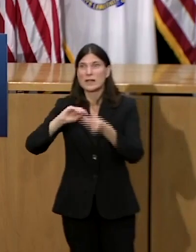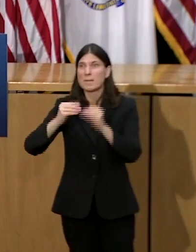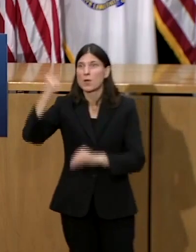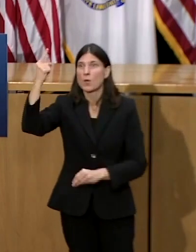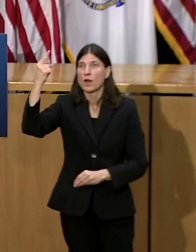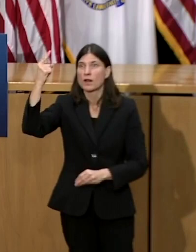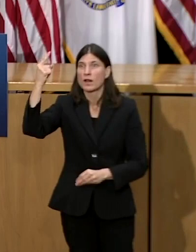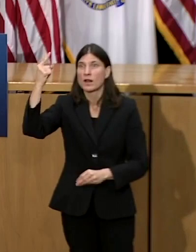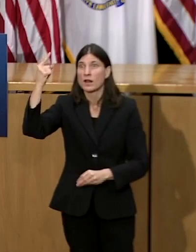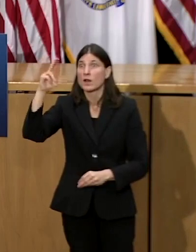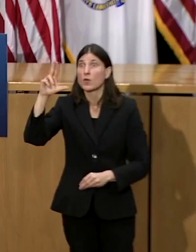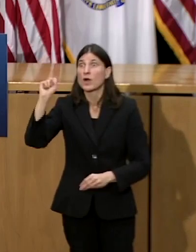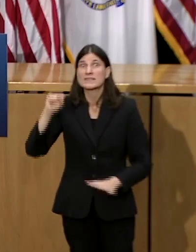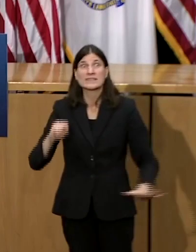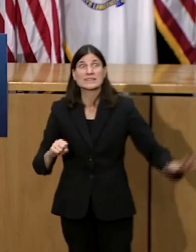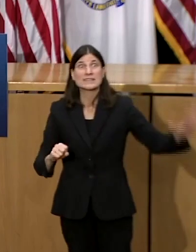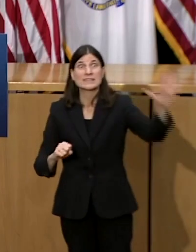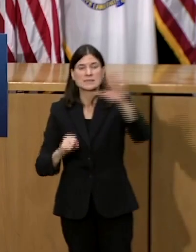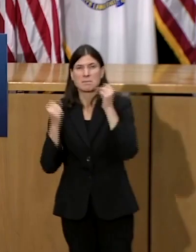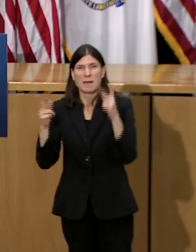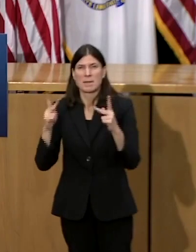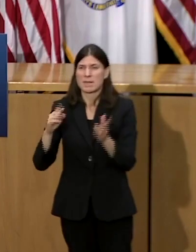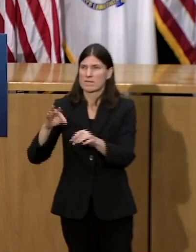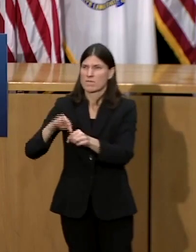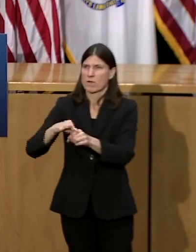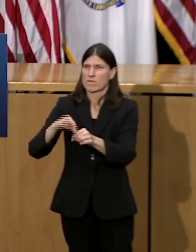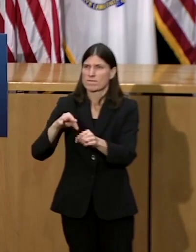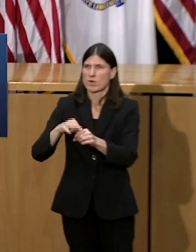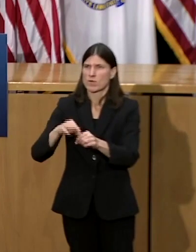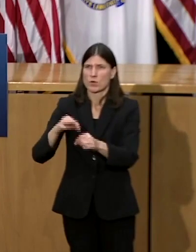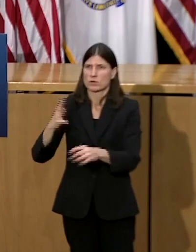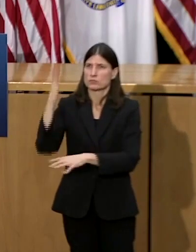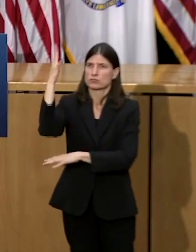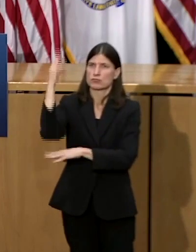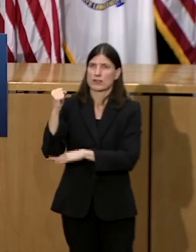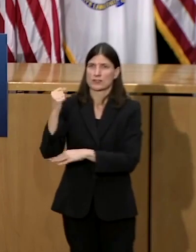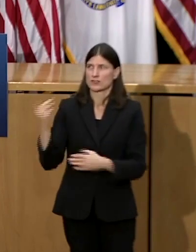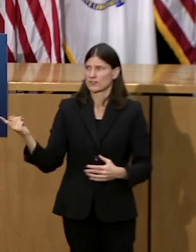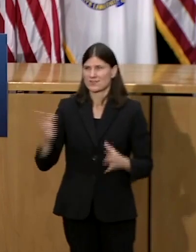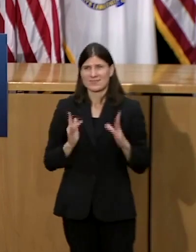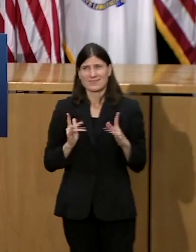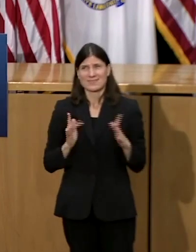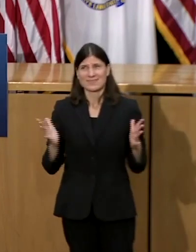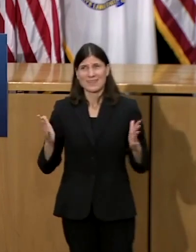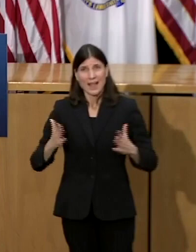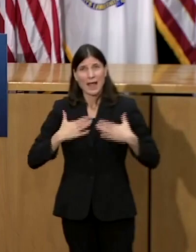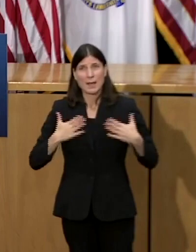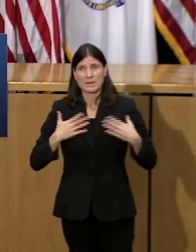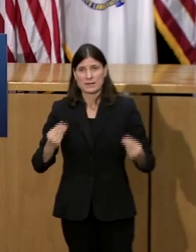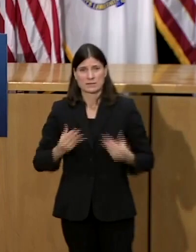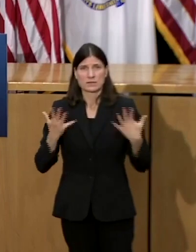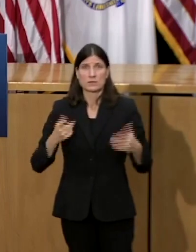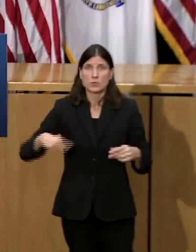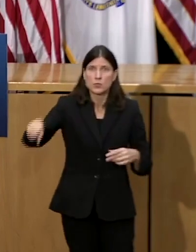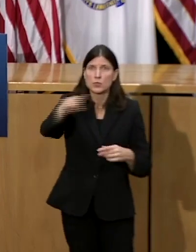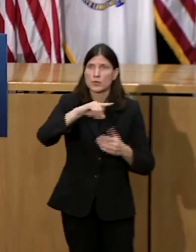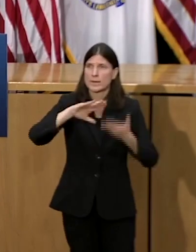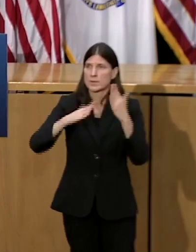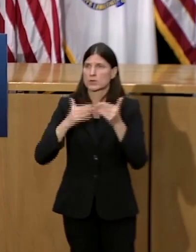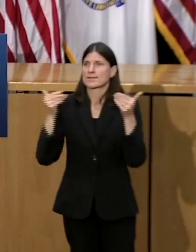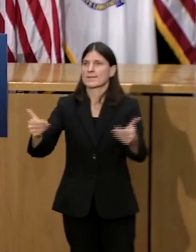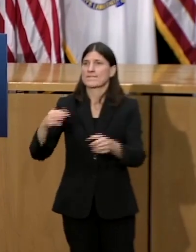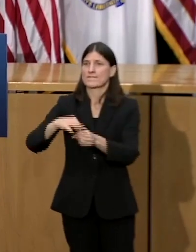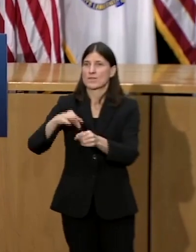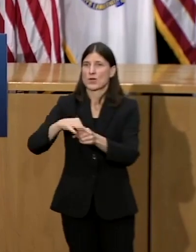We should be celebrating this. Thanks, everybody. People took it seriously, they came out, and they voted. That's a good thing. Are